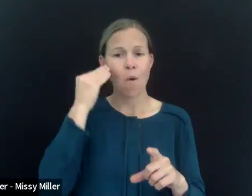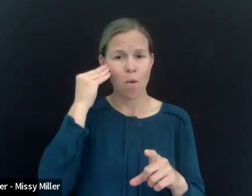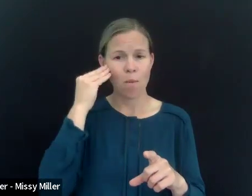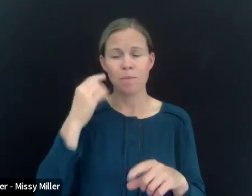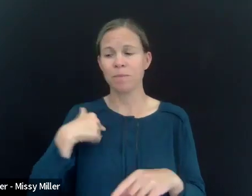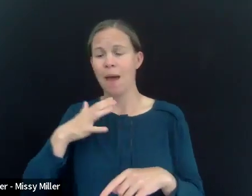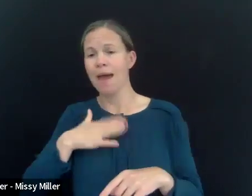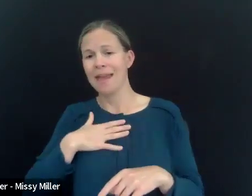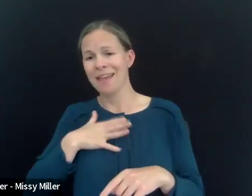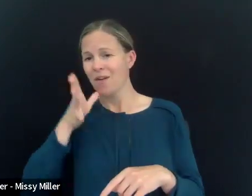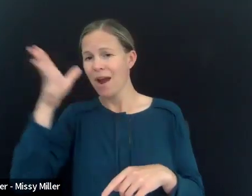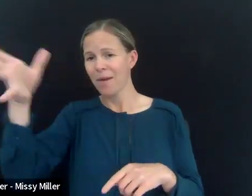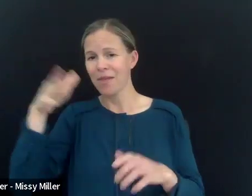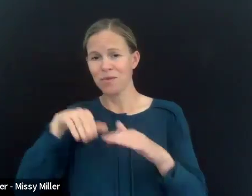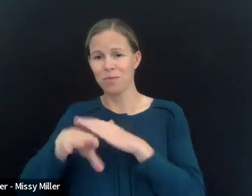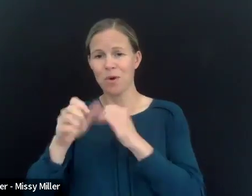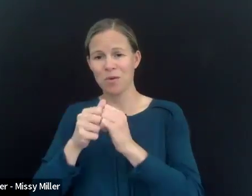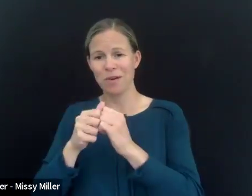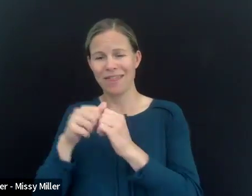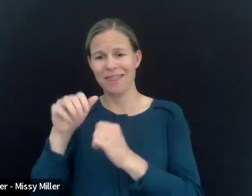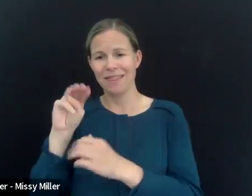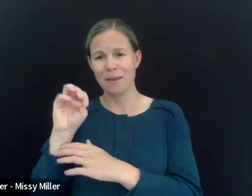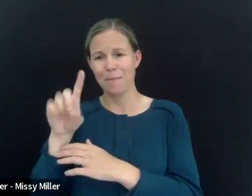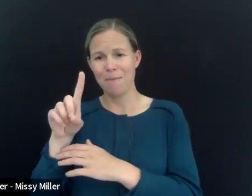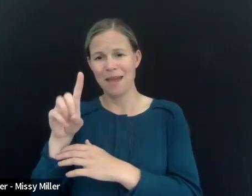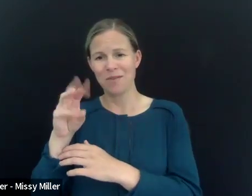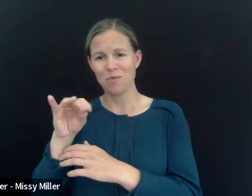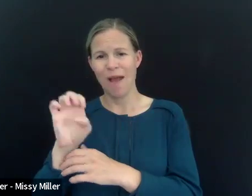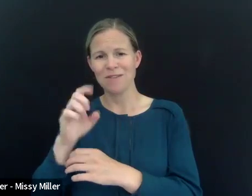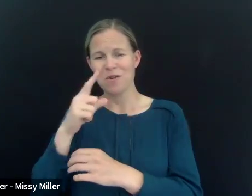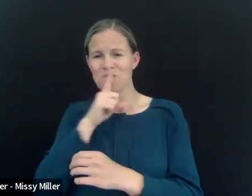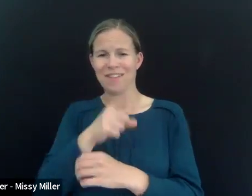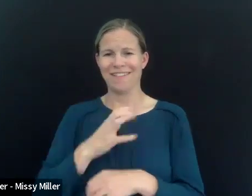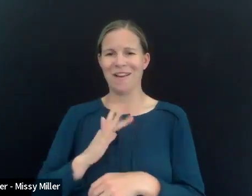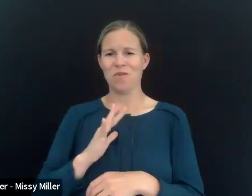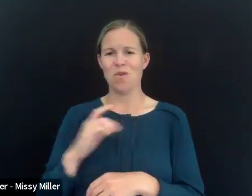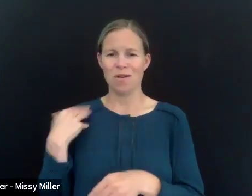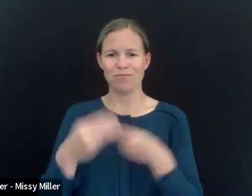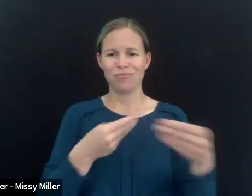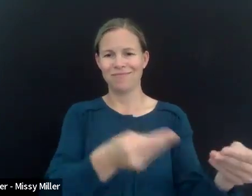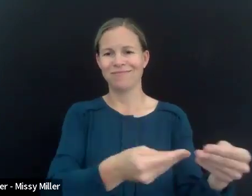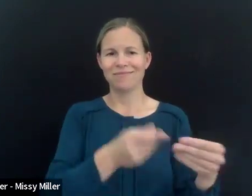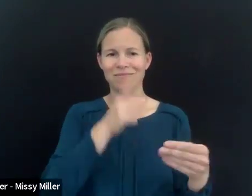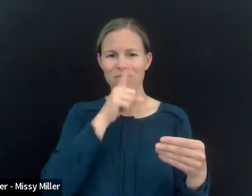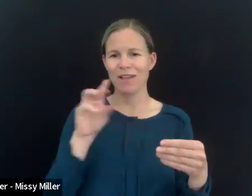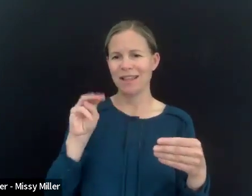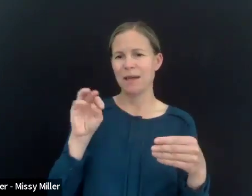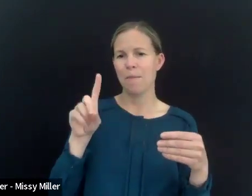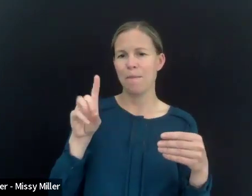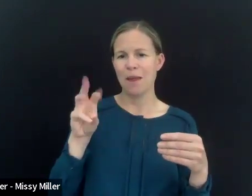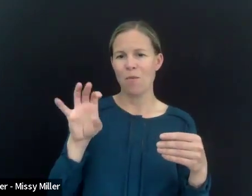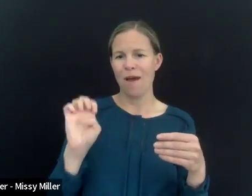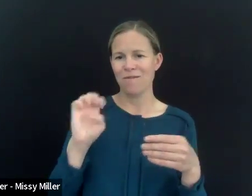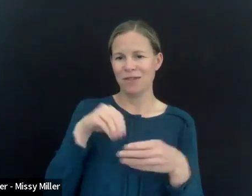midwife, so I'm incredibly proud of that generational legacy, that midwifery only ended for one generation